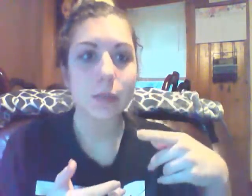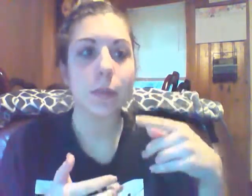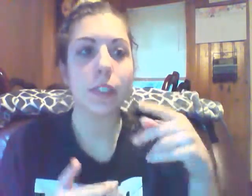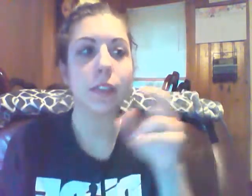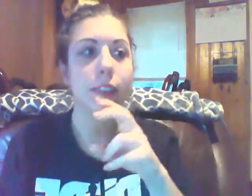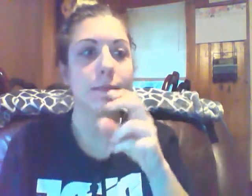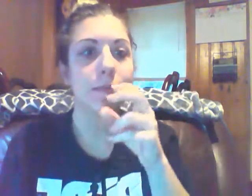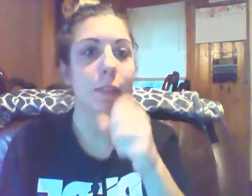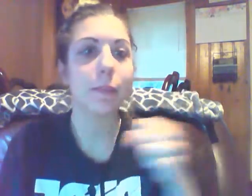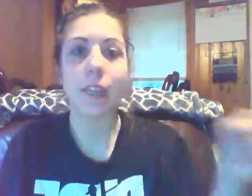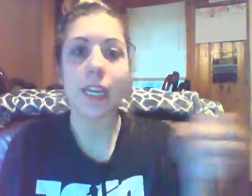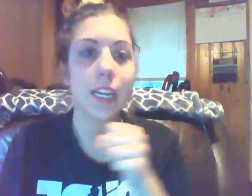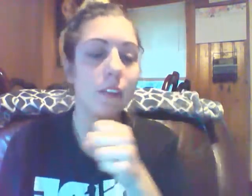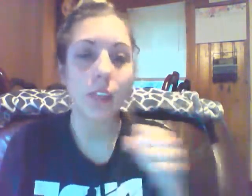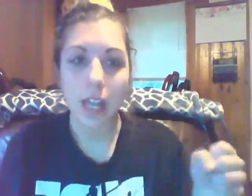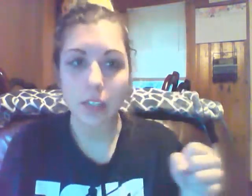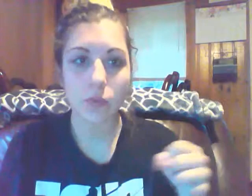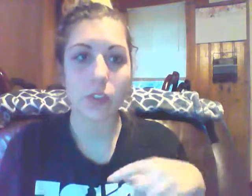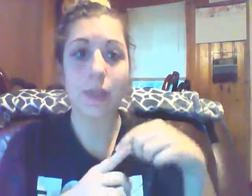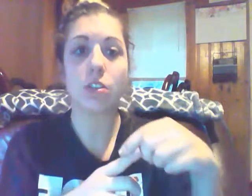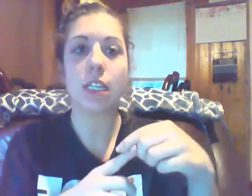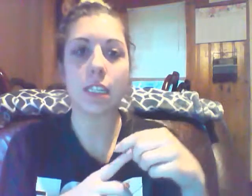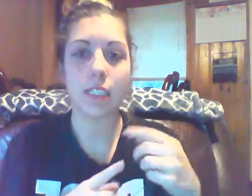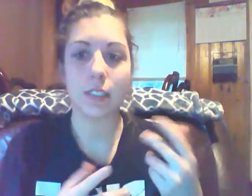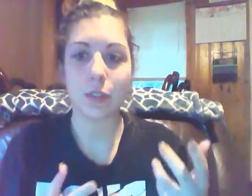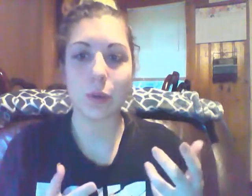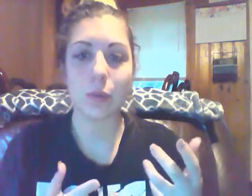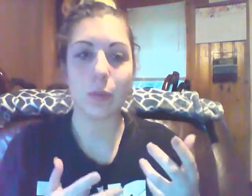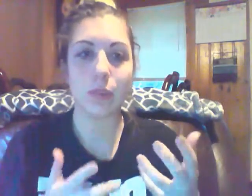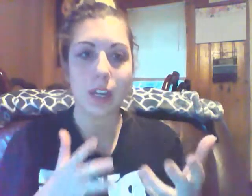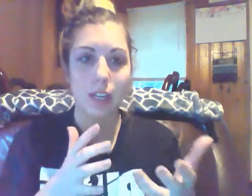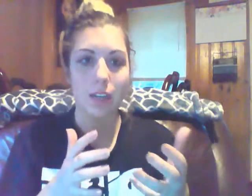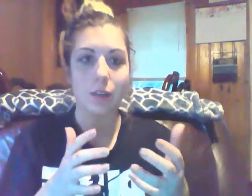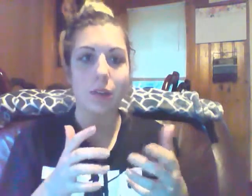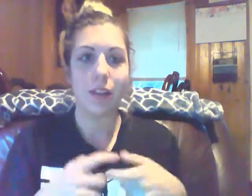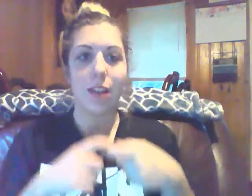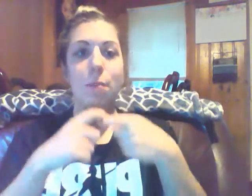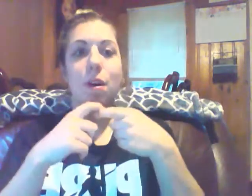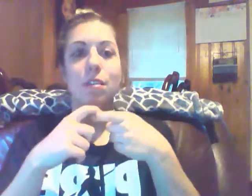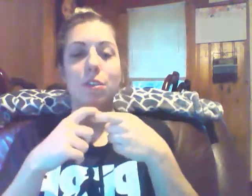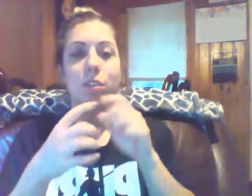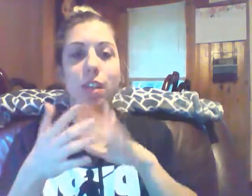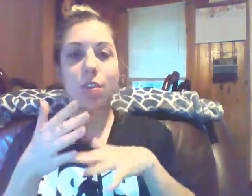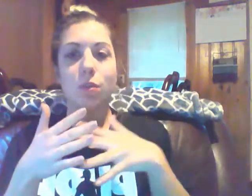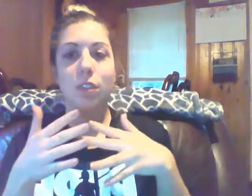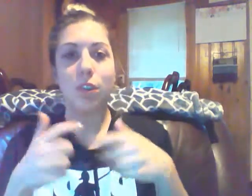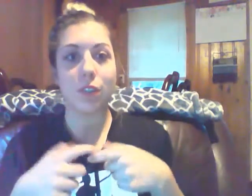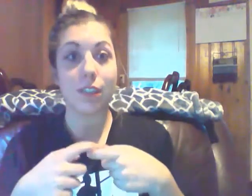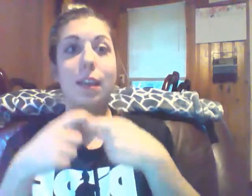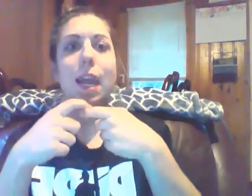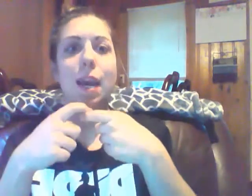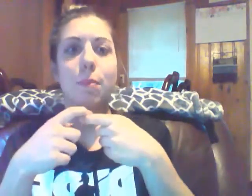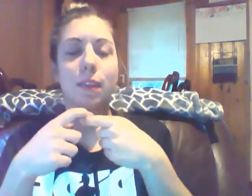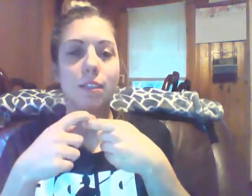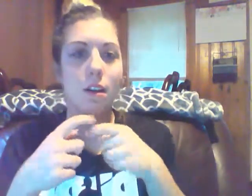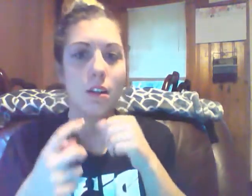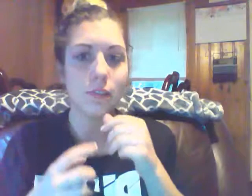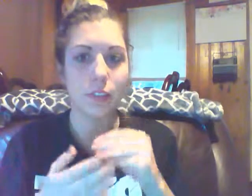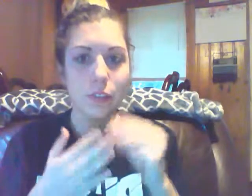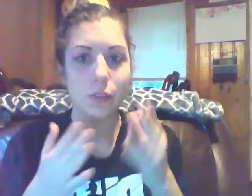will be going, in and out of class for specialists, and so that kind of pauses your schedule, a little gap, because not all of your students